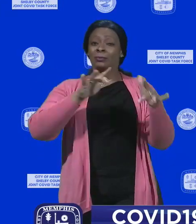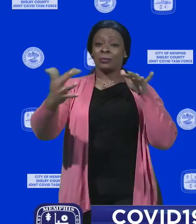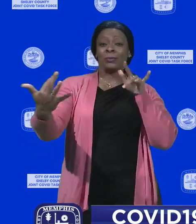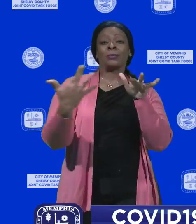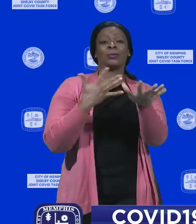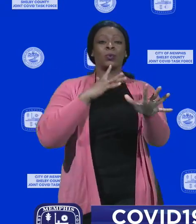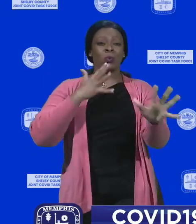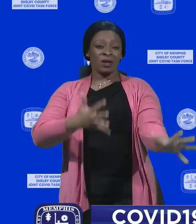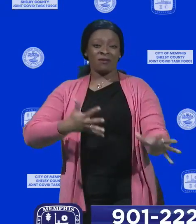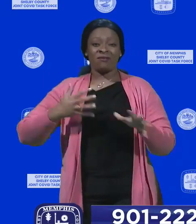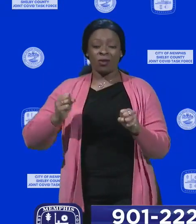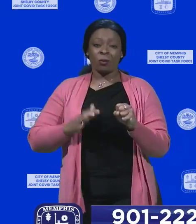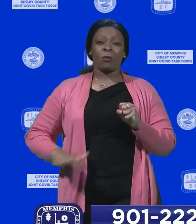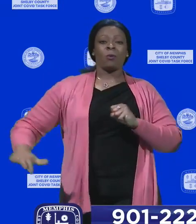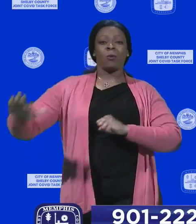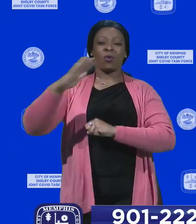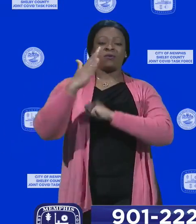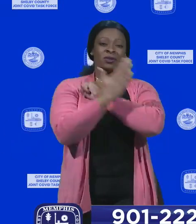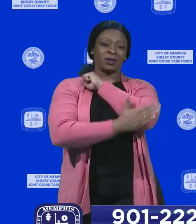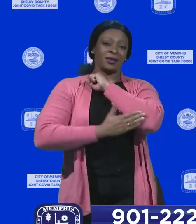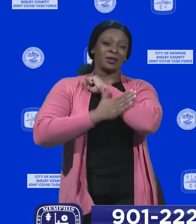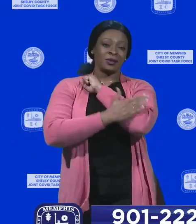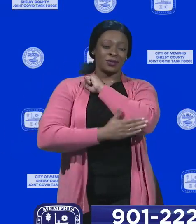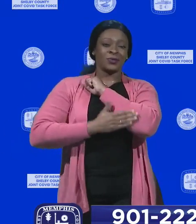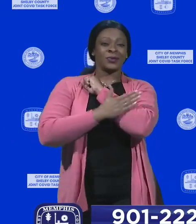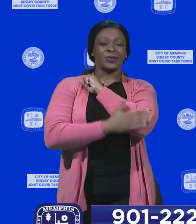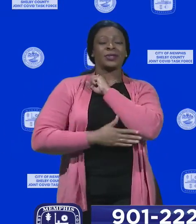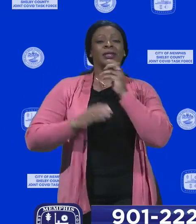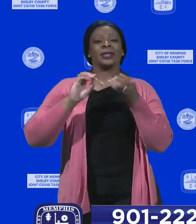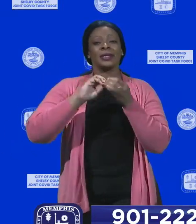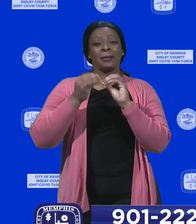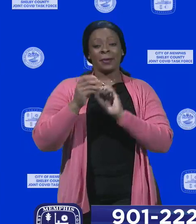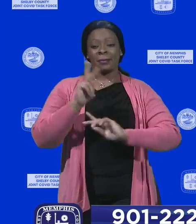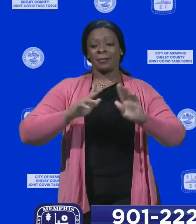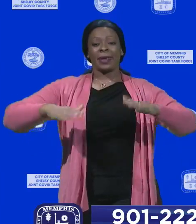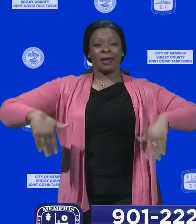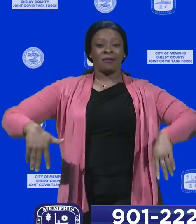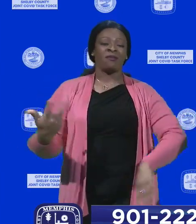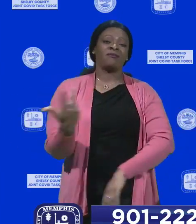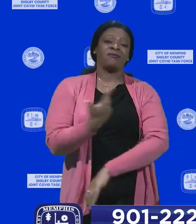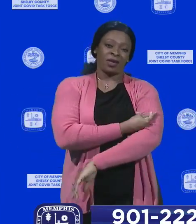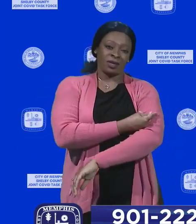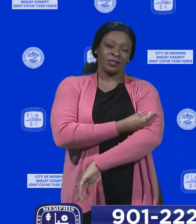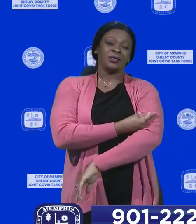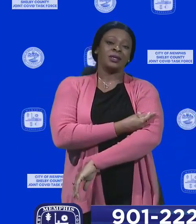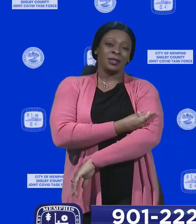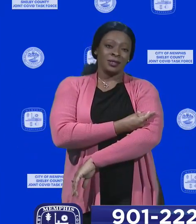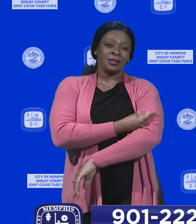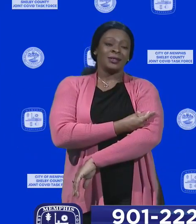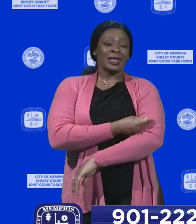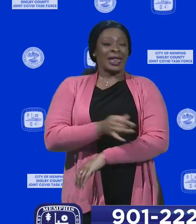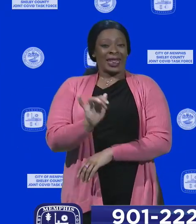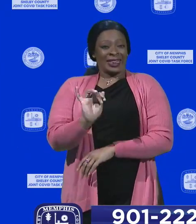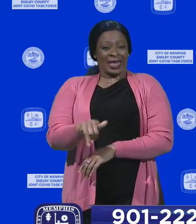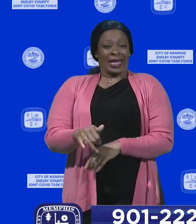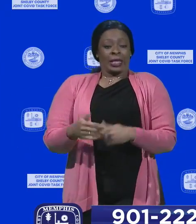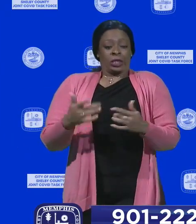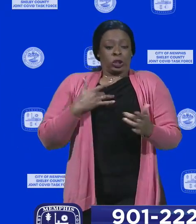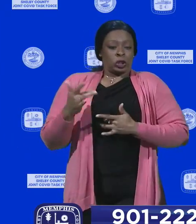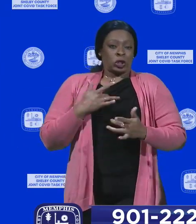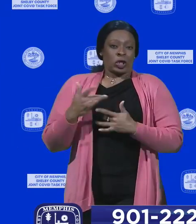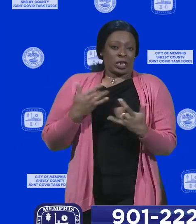wildfire throughout the country in populations that are not vaccinated, and that is the big